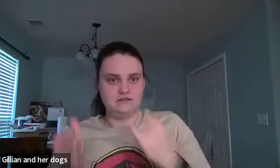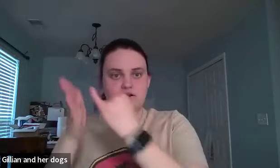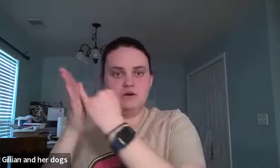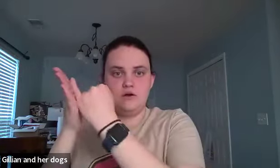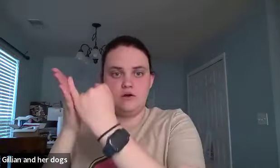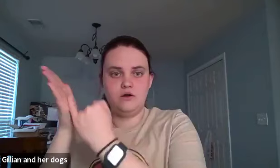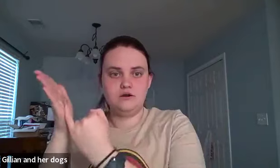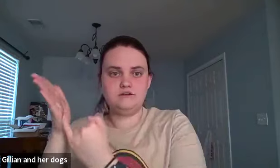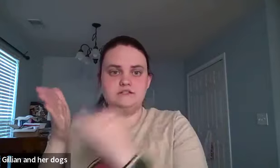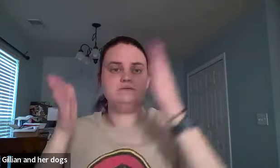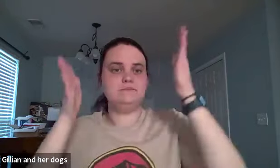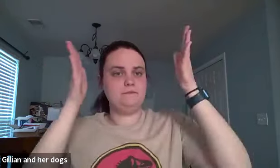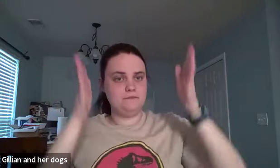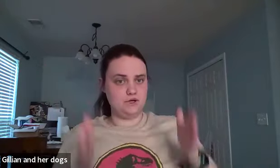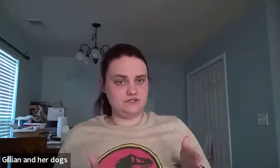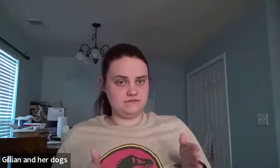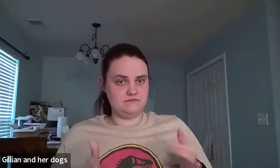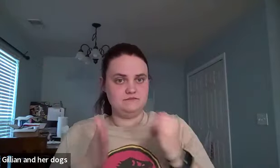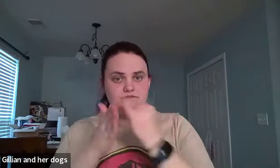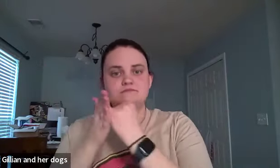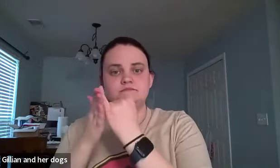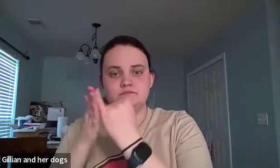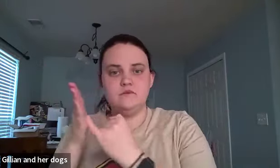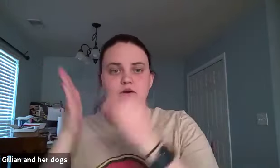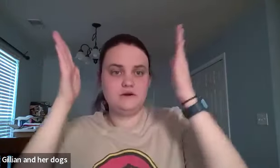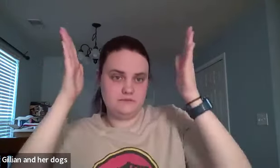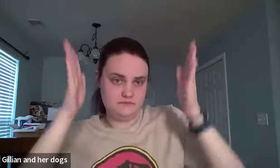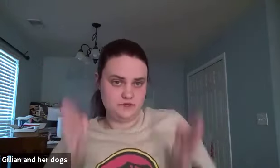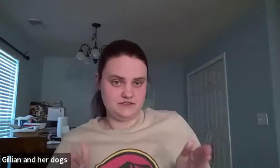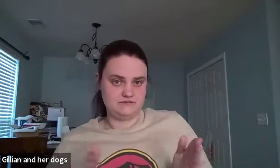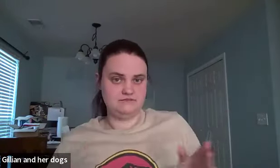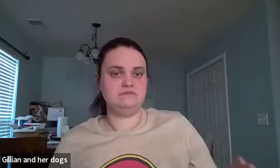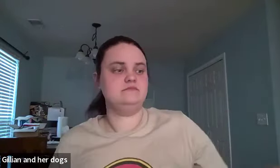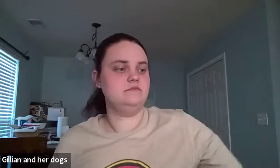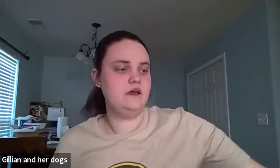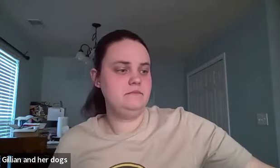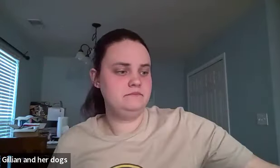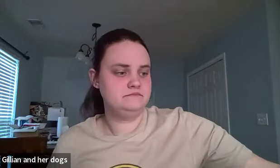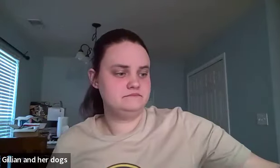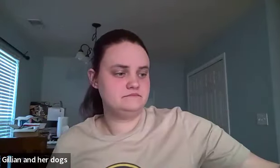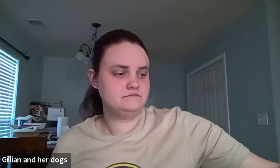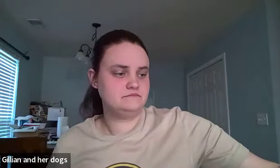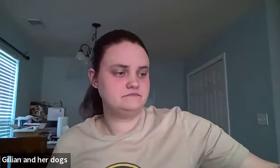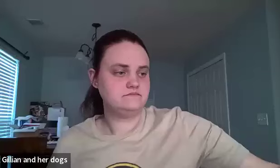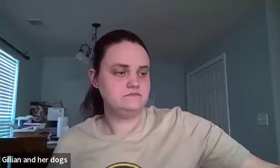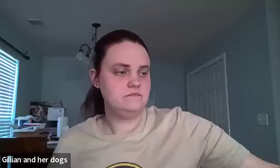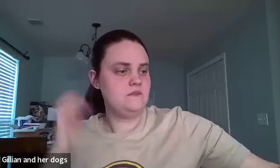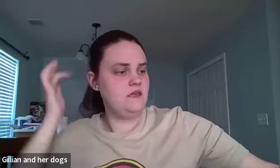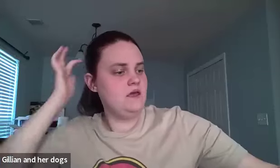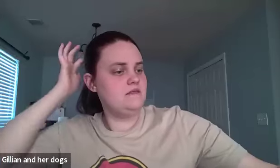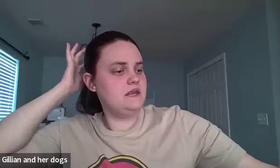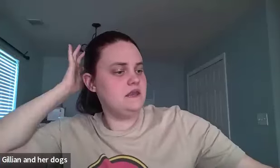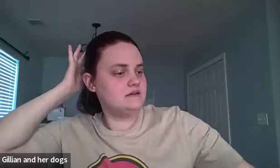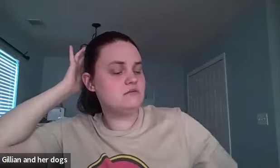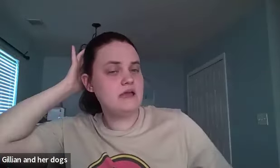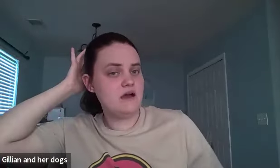artist, art person, art person. Okay. The next one we